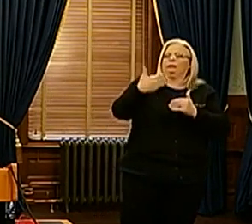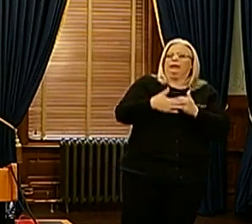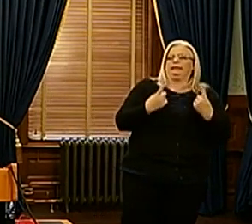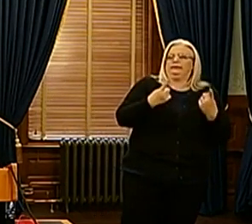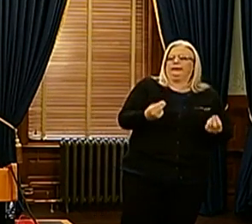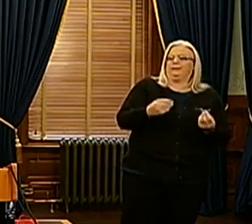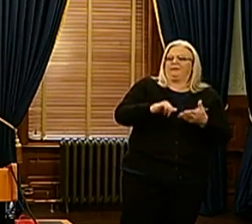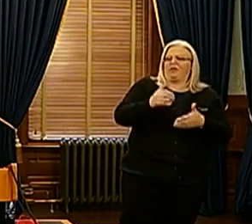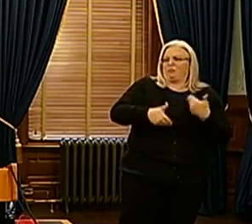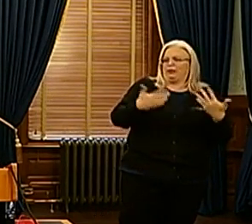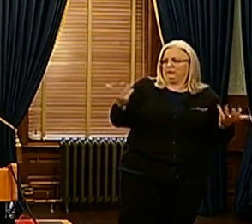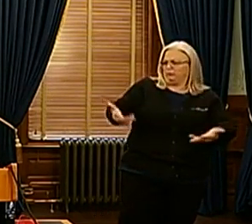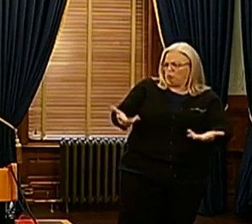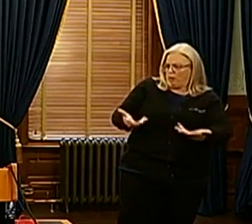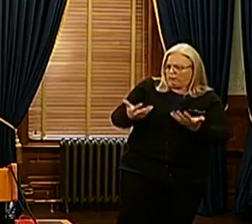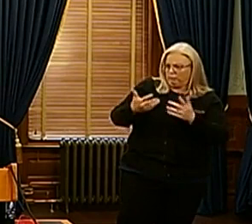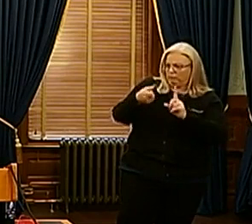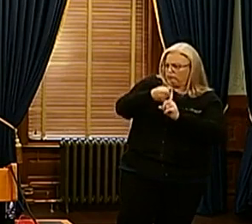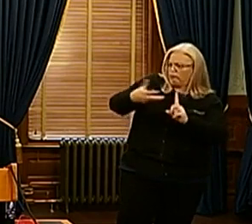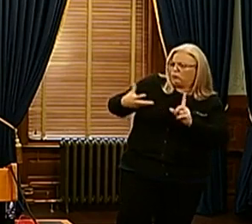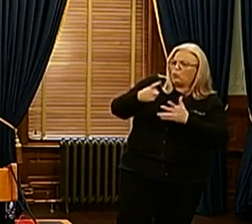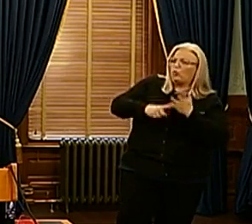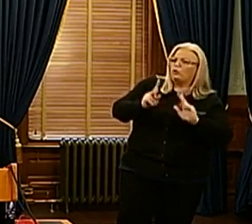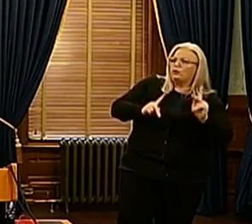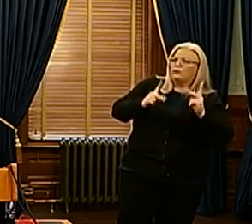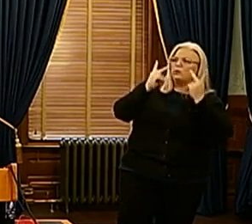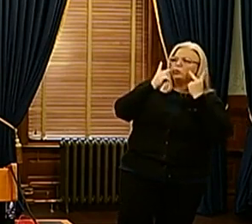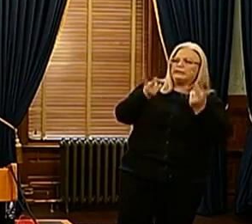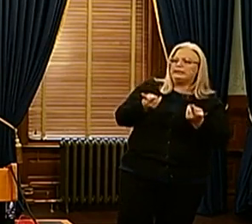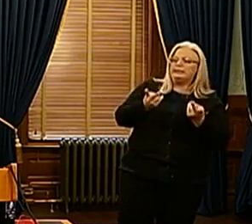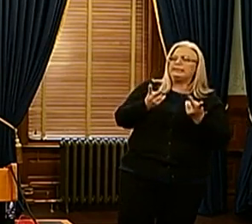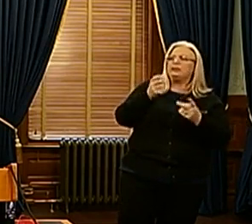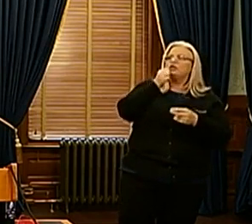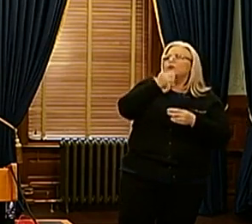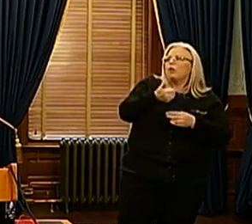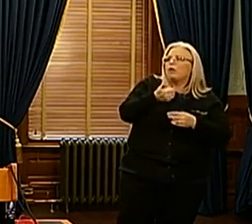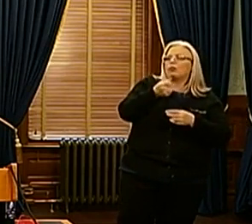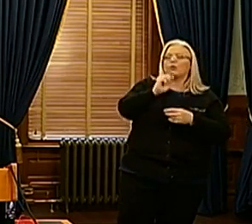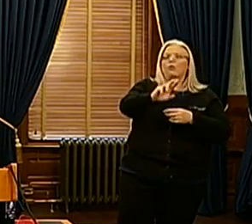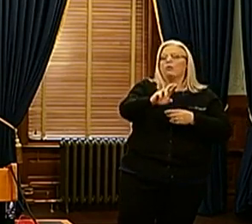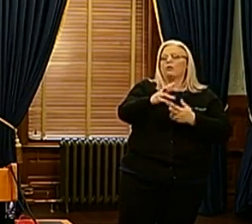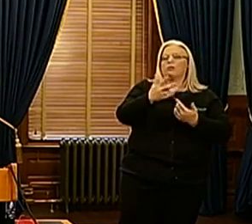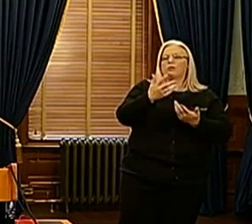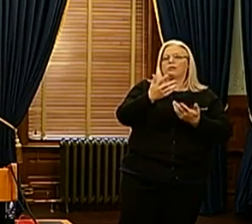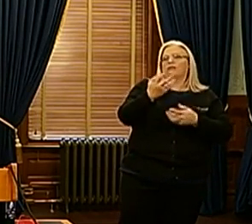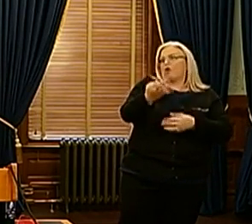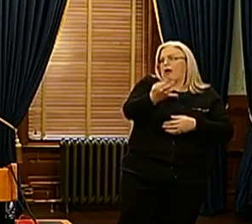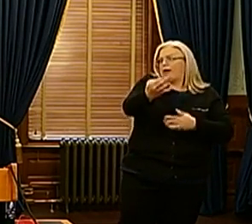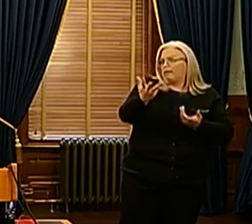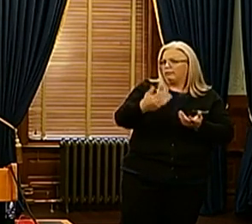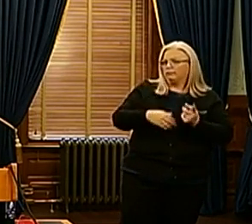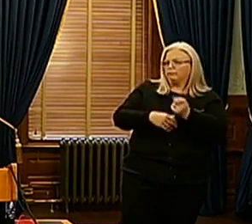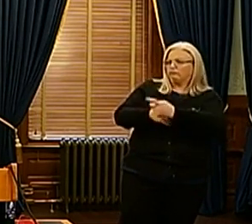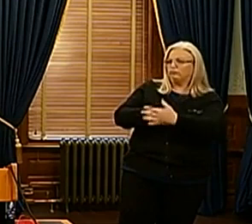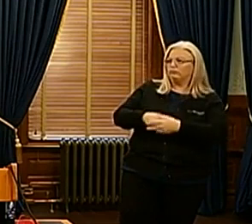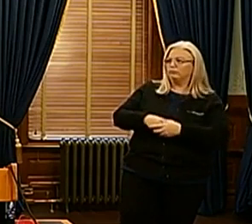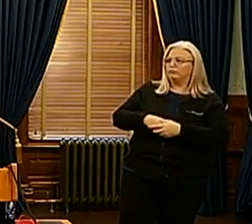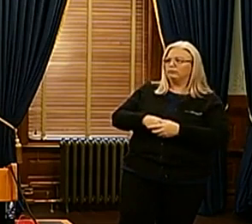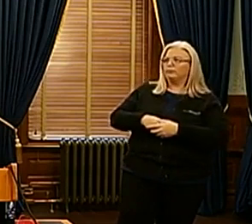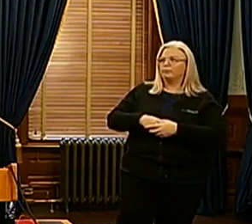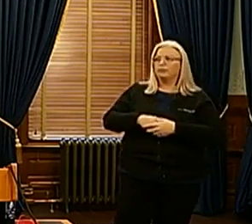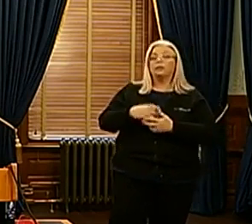that process? What do people see tomorrow or Friday?